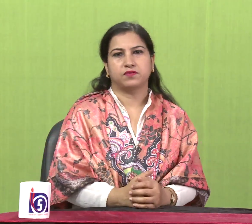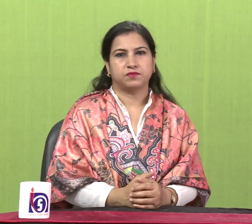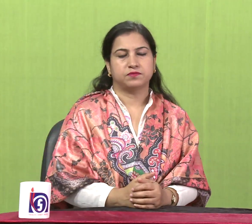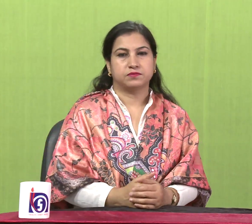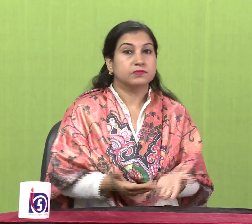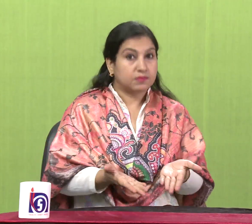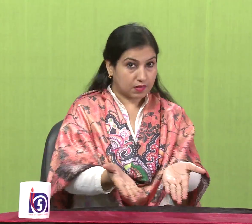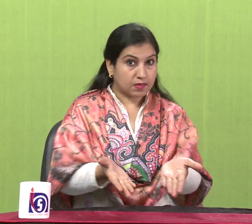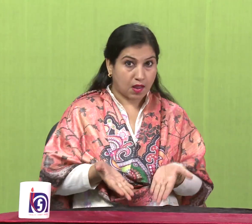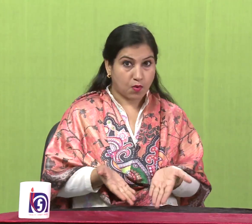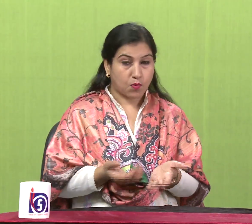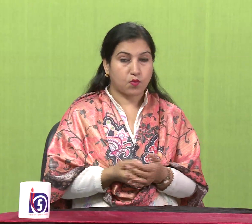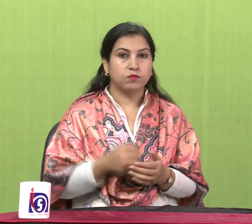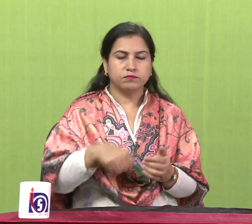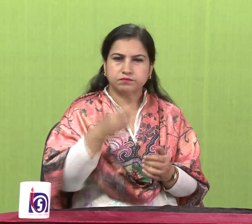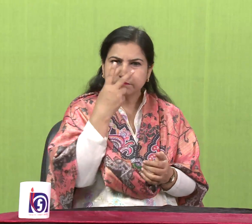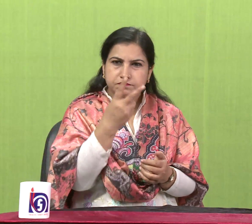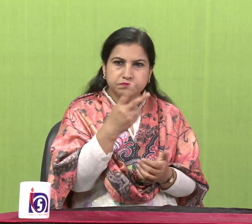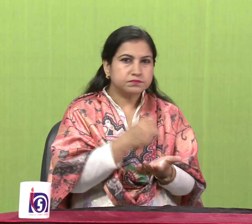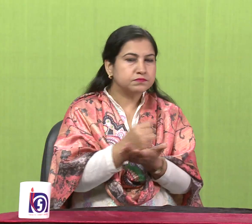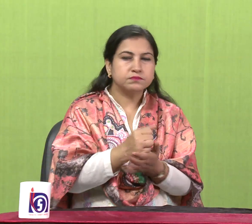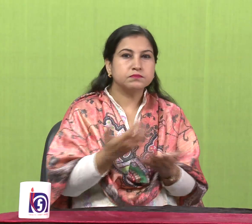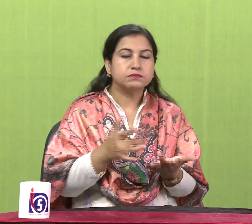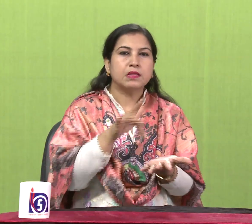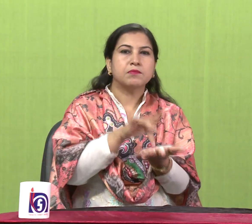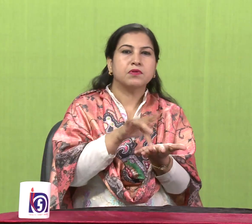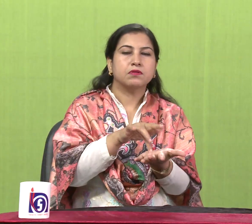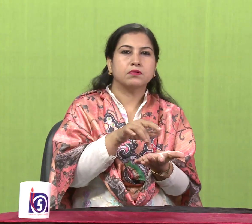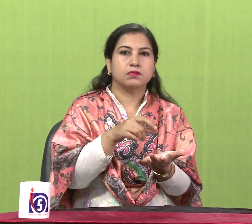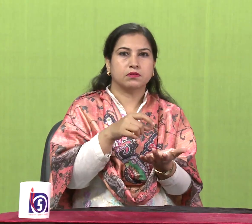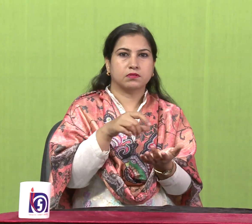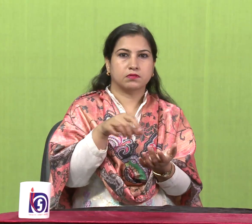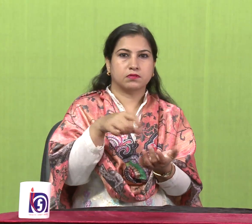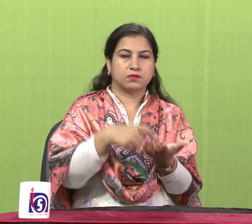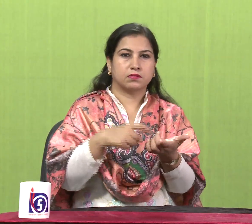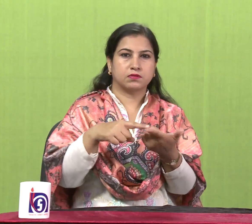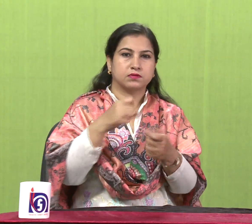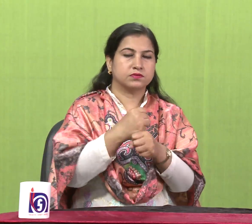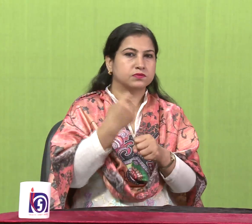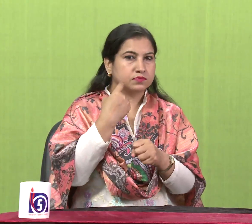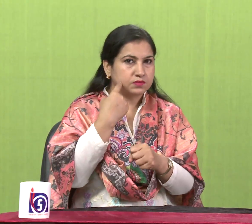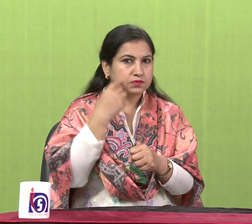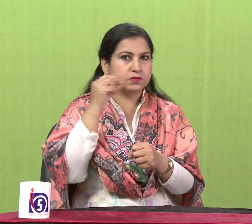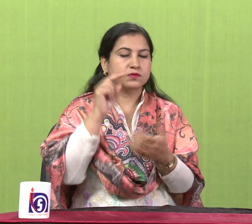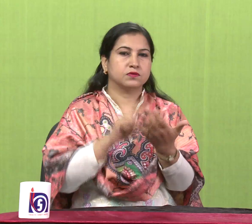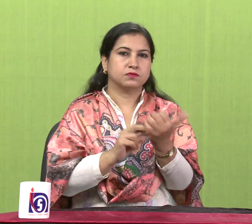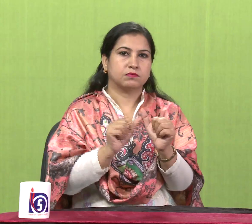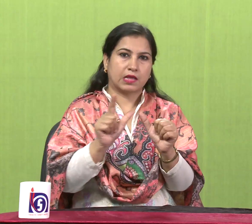Now, let's understand regional imbalance. Learners, we have learned